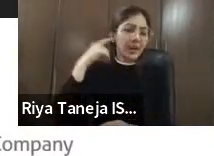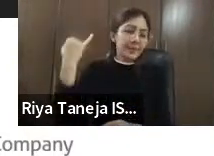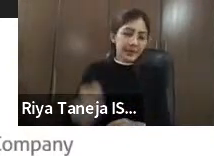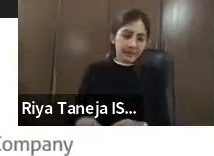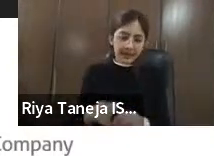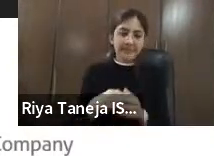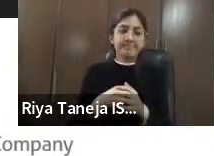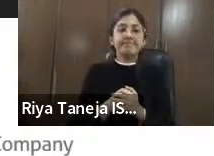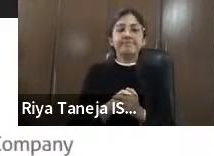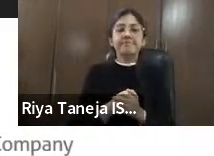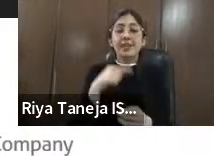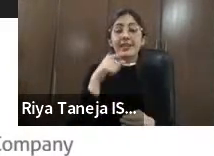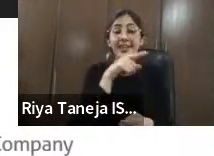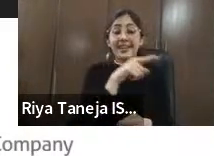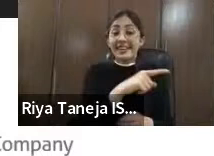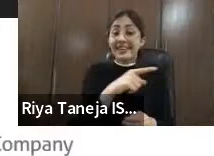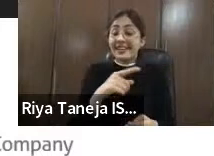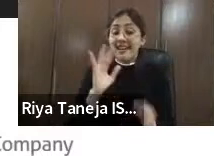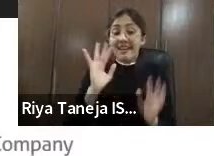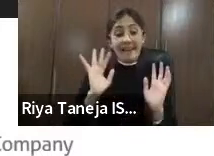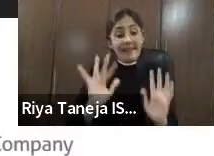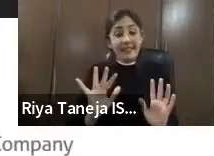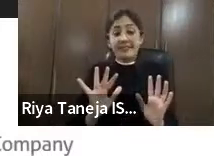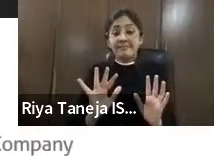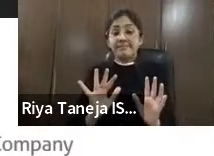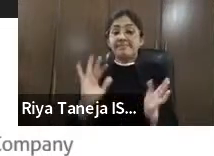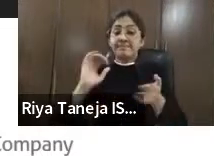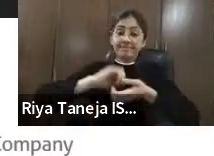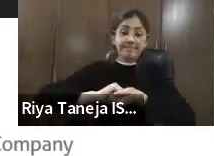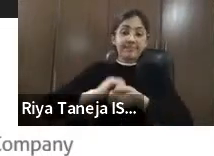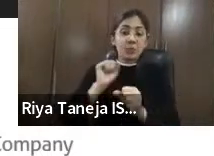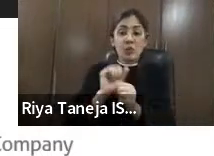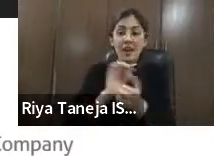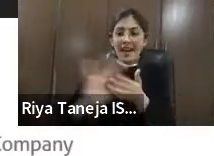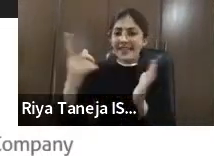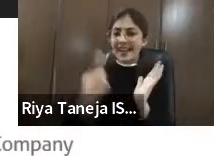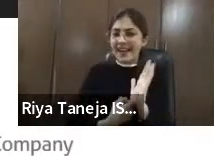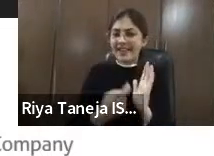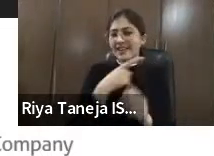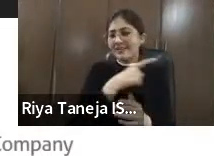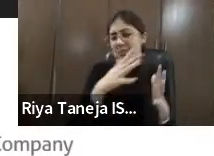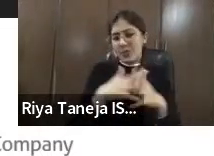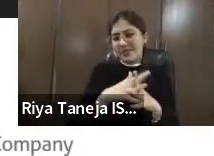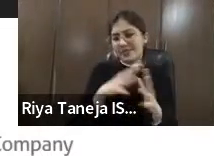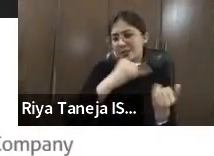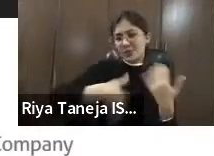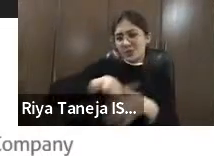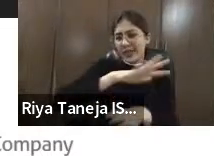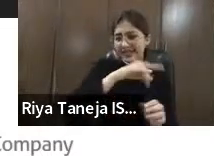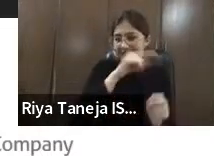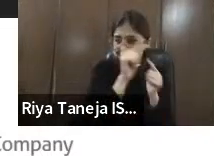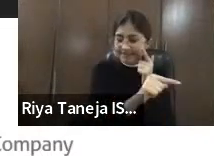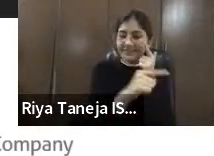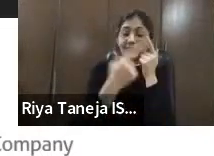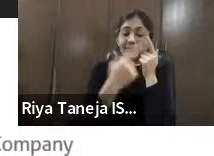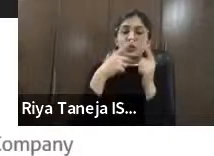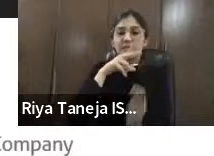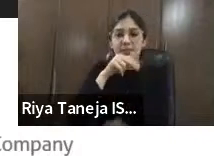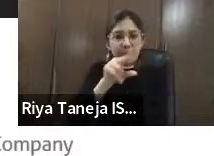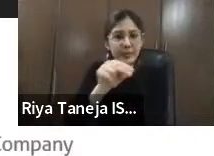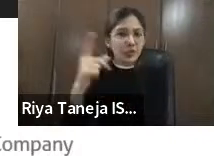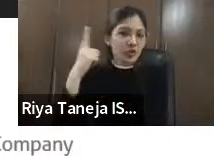Dr. Sharanjeet Kaur has been associated with the Haryana Welfare Society for Persons with Speech and